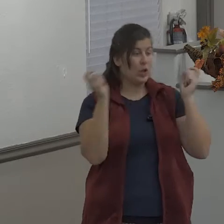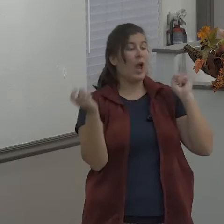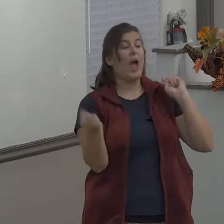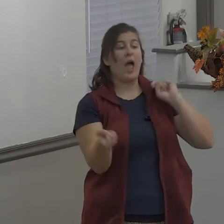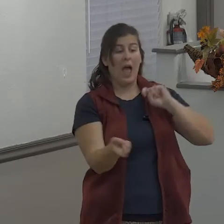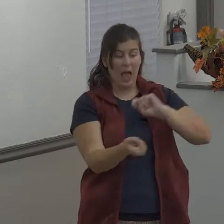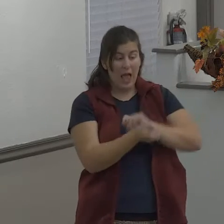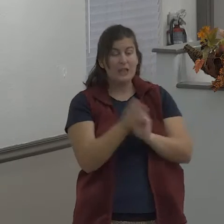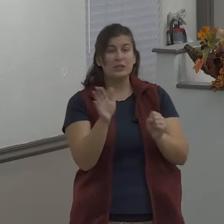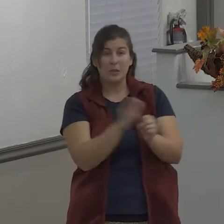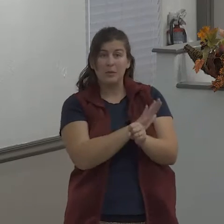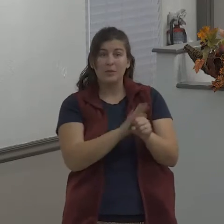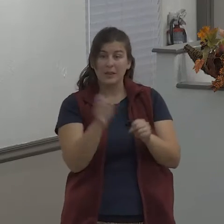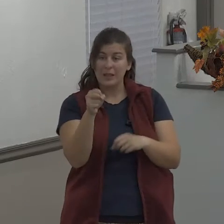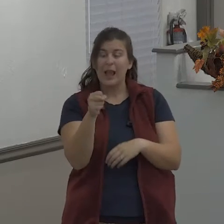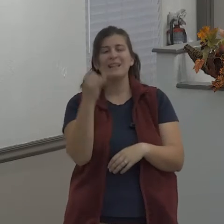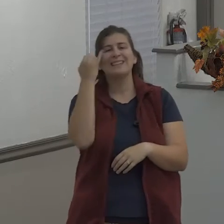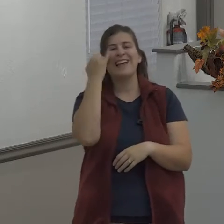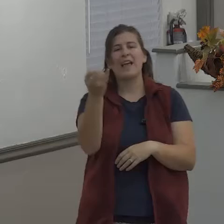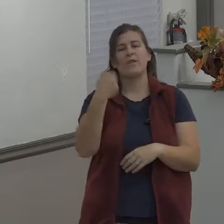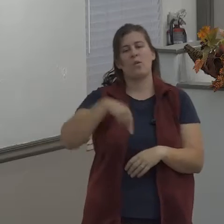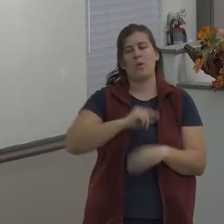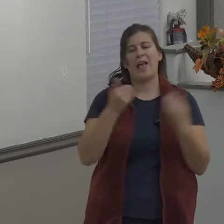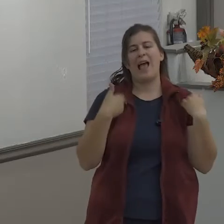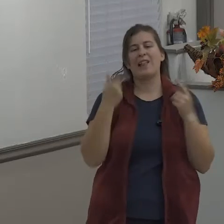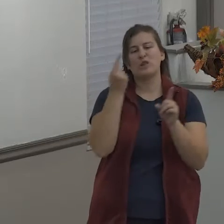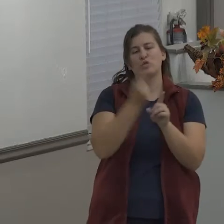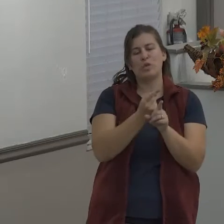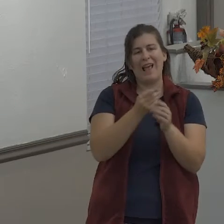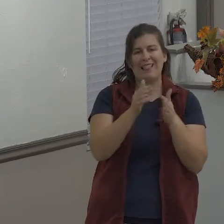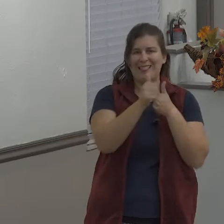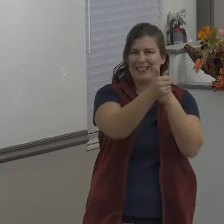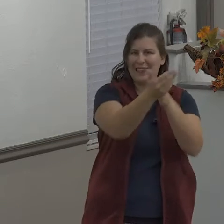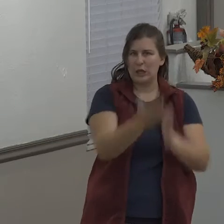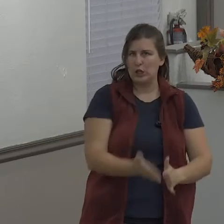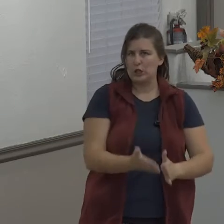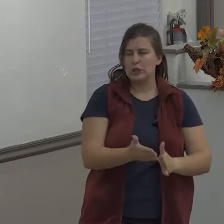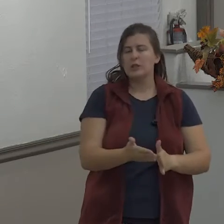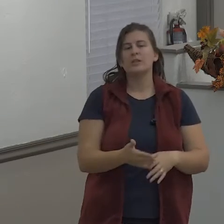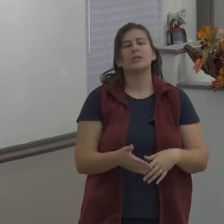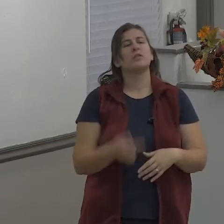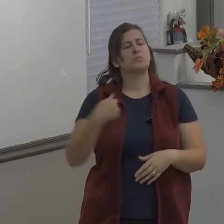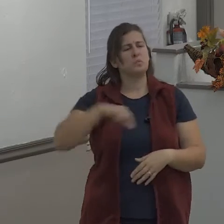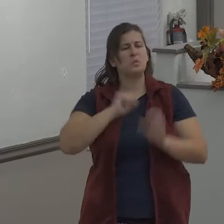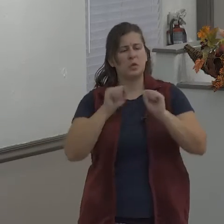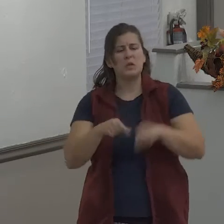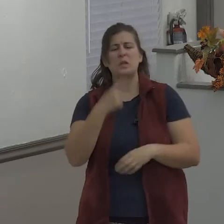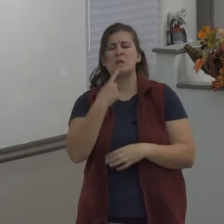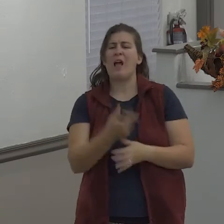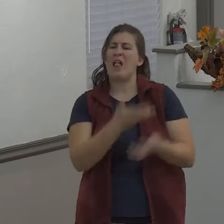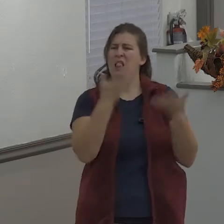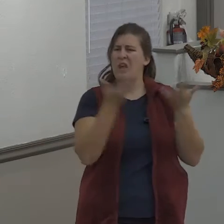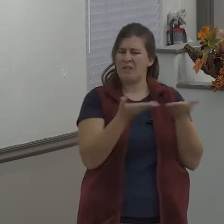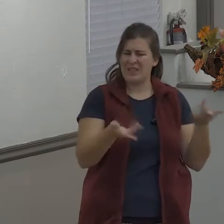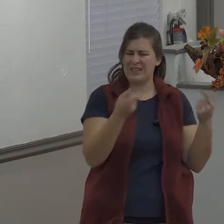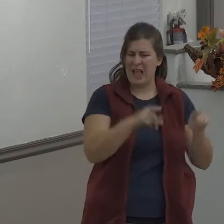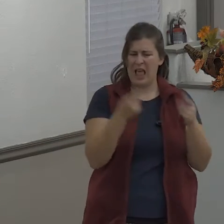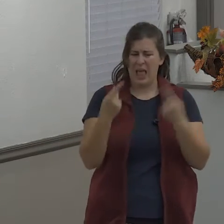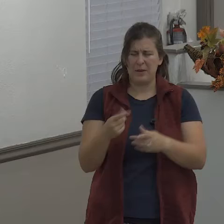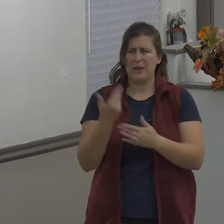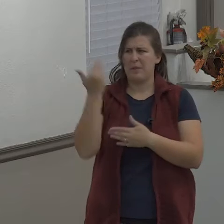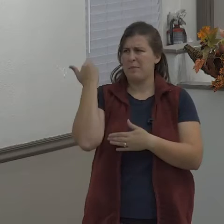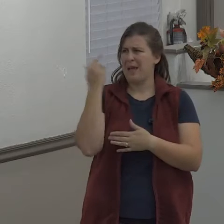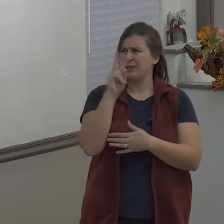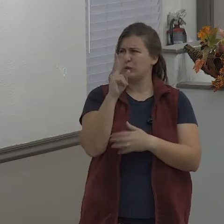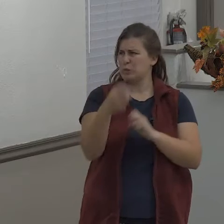around if we had the right kind of leadership. We could say, well, a lot of this stuff that's been